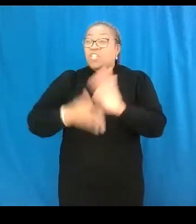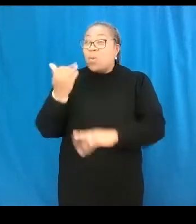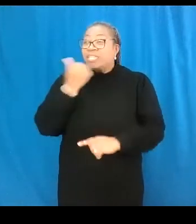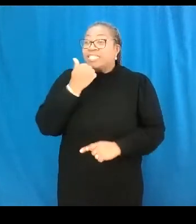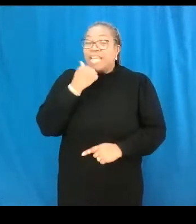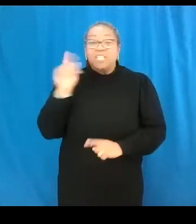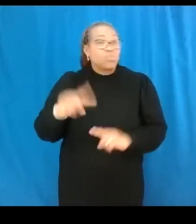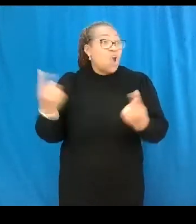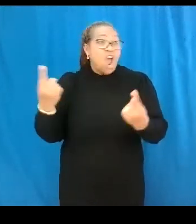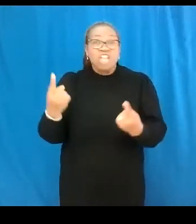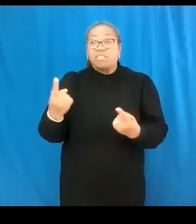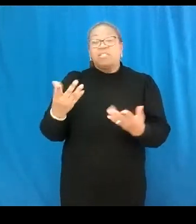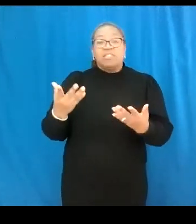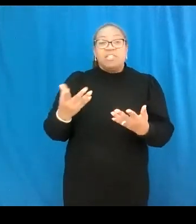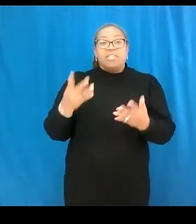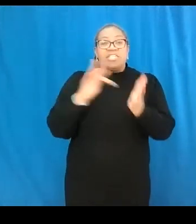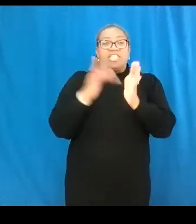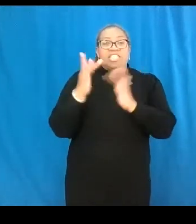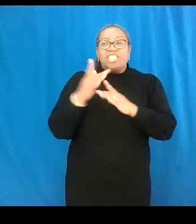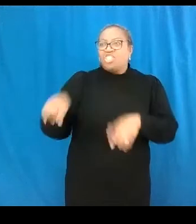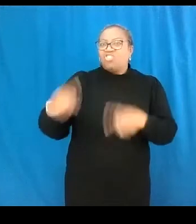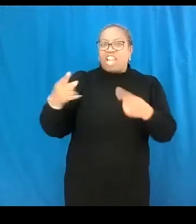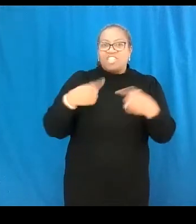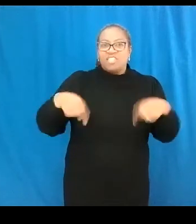He challenges us.